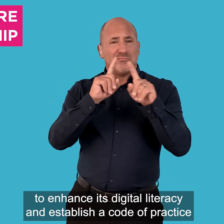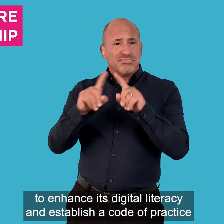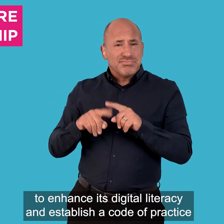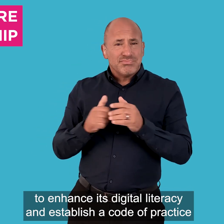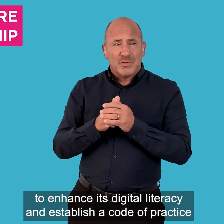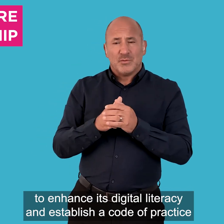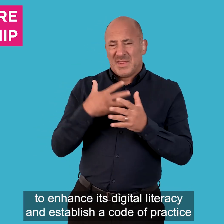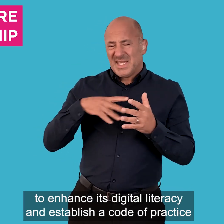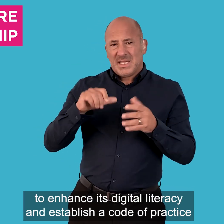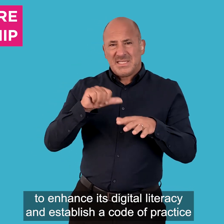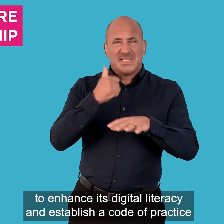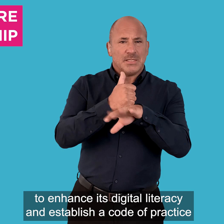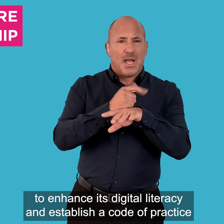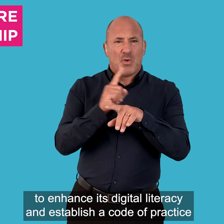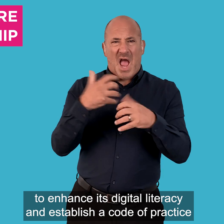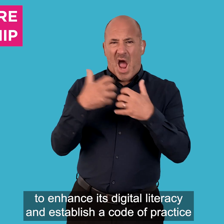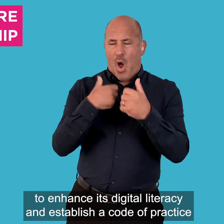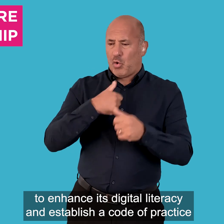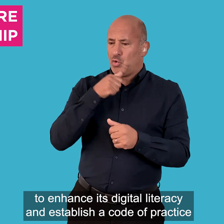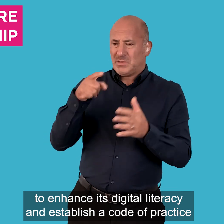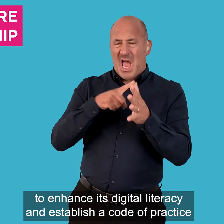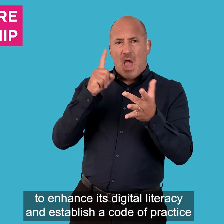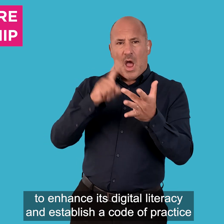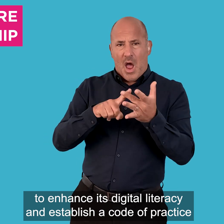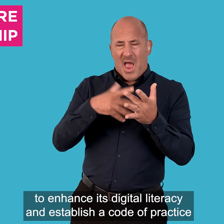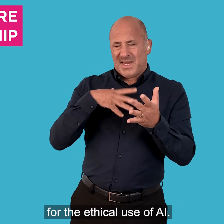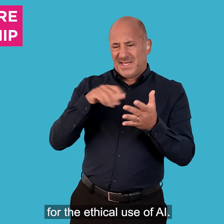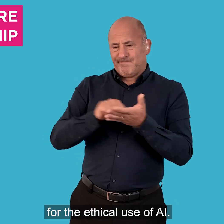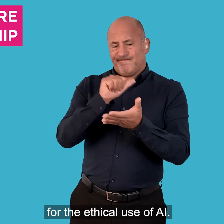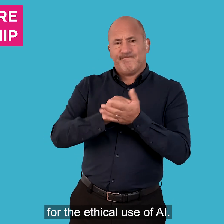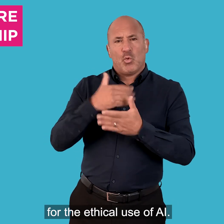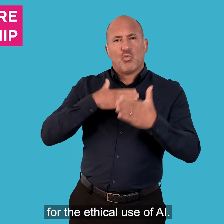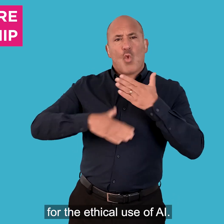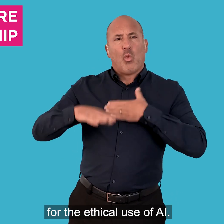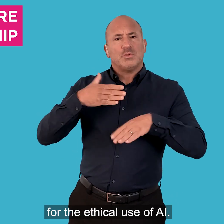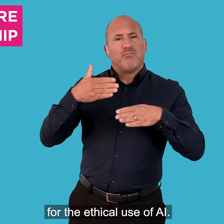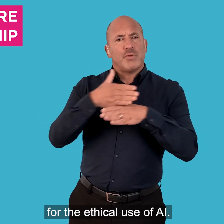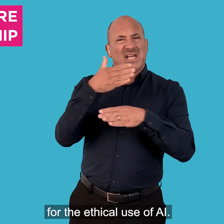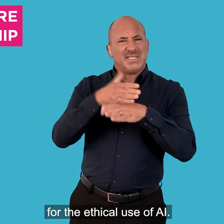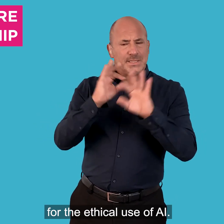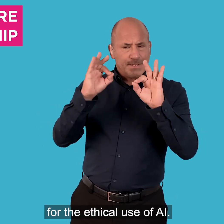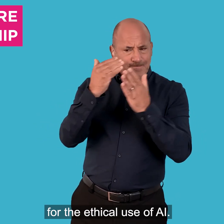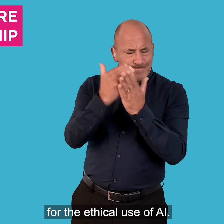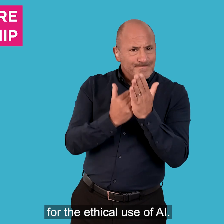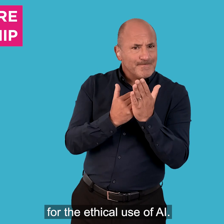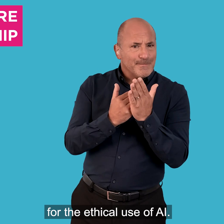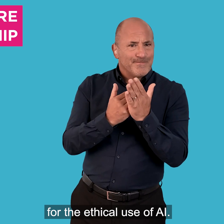digital literacy and establish a code of practice for the ethical use of AI.